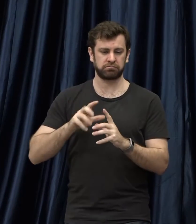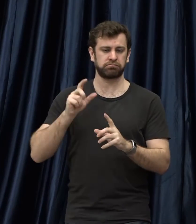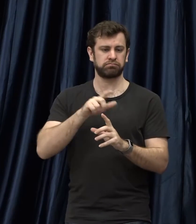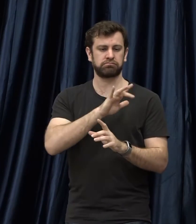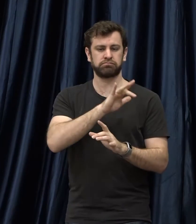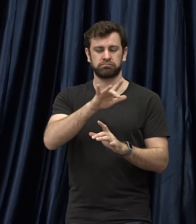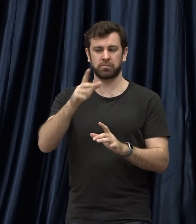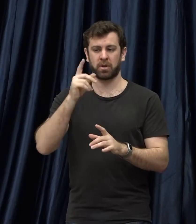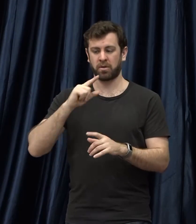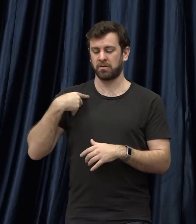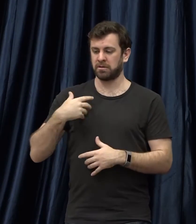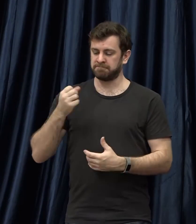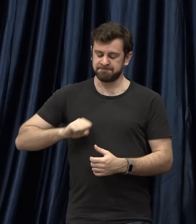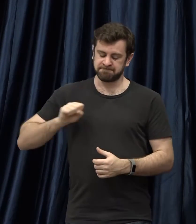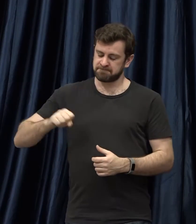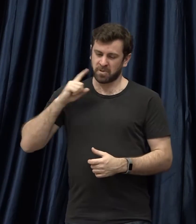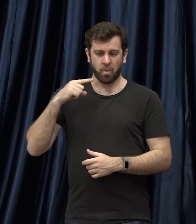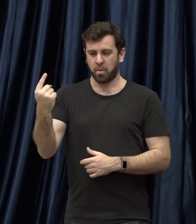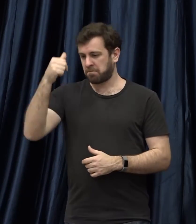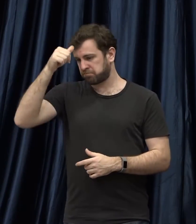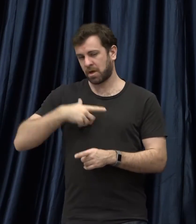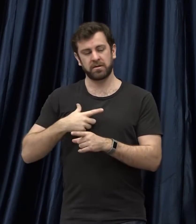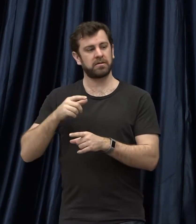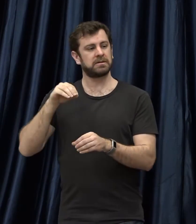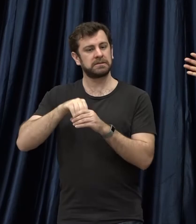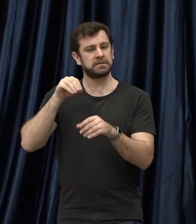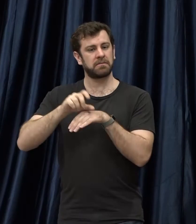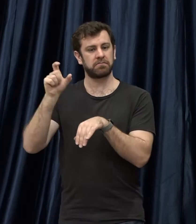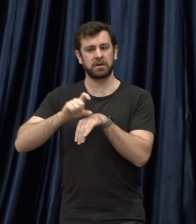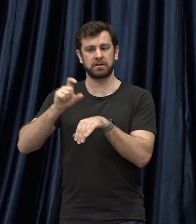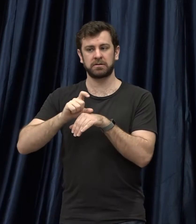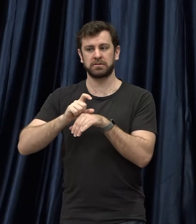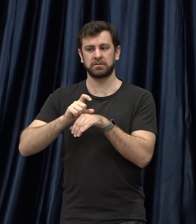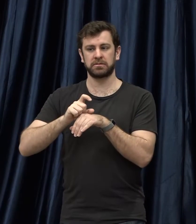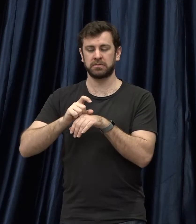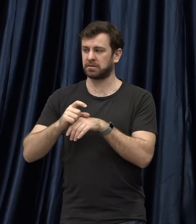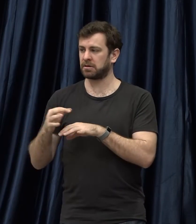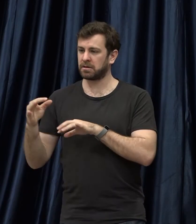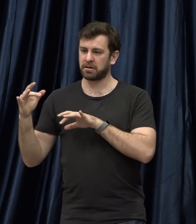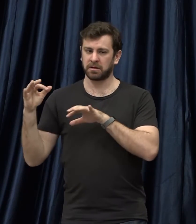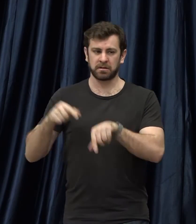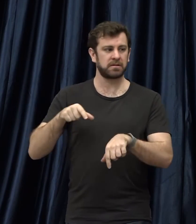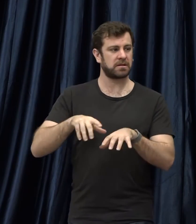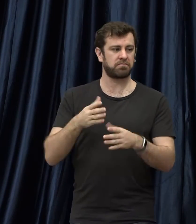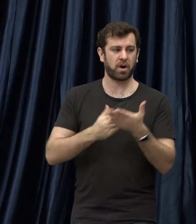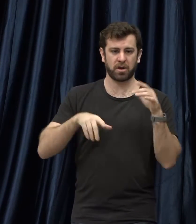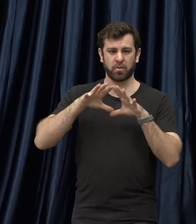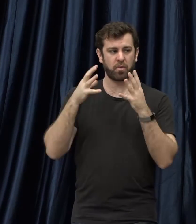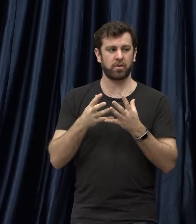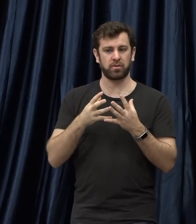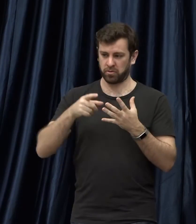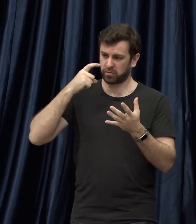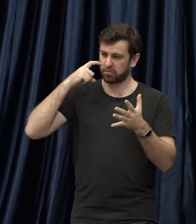a simple brother in a masjid coming all the way to this part of the world,